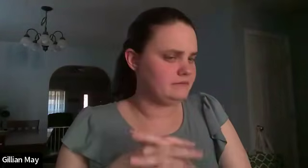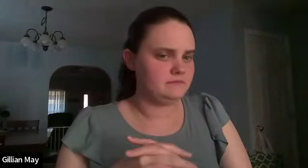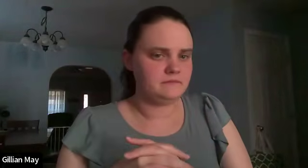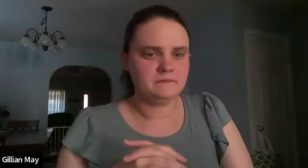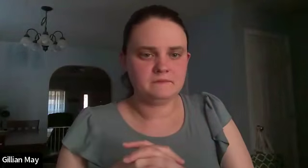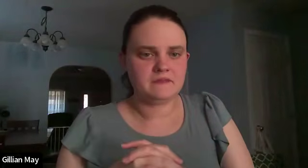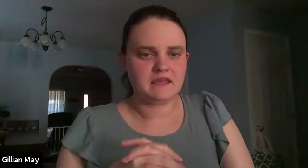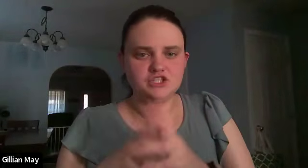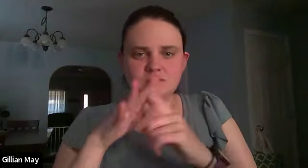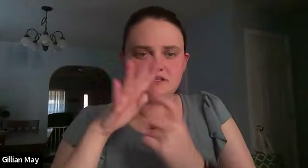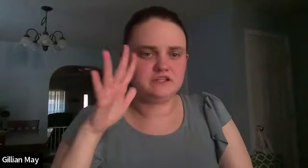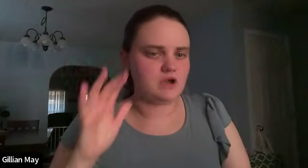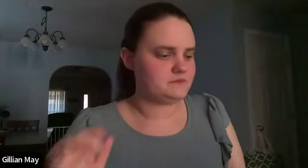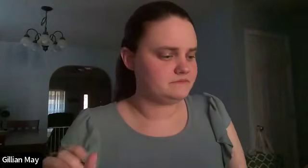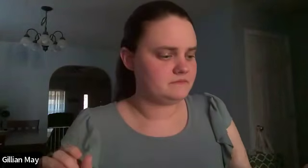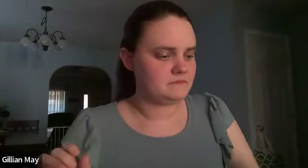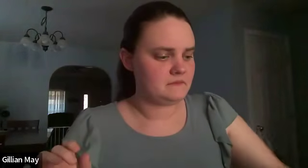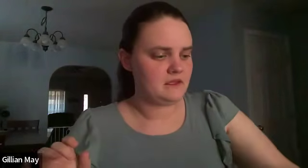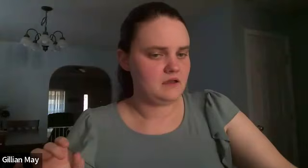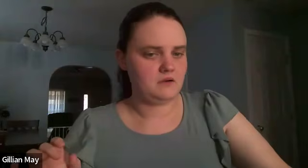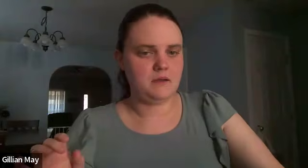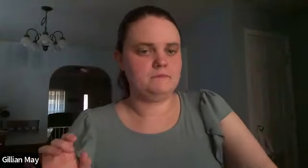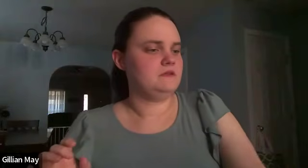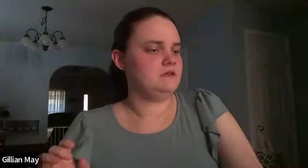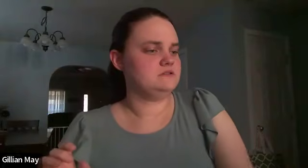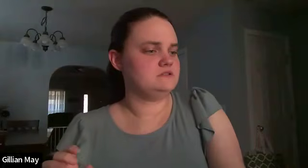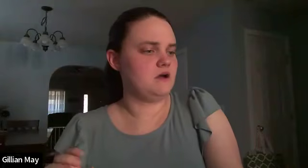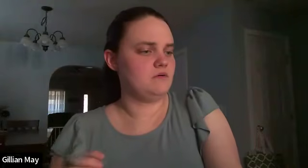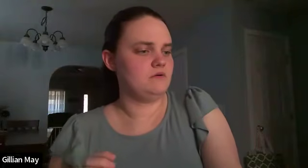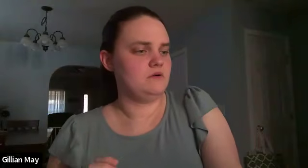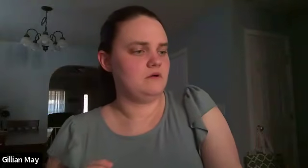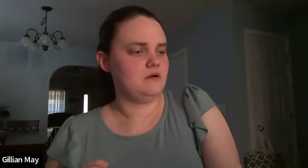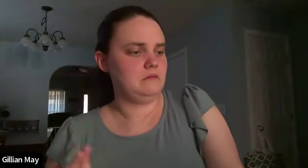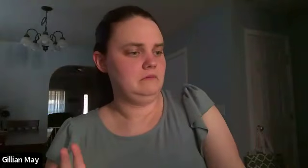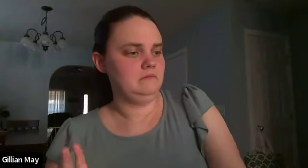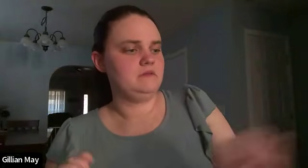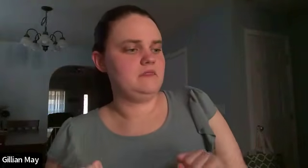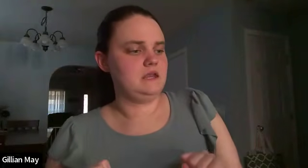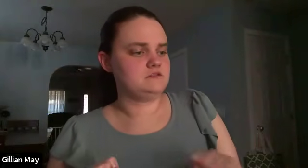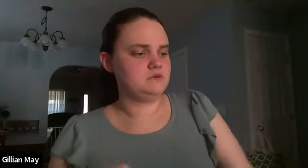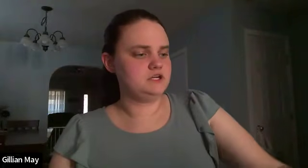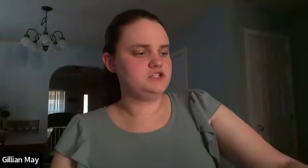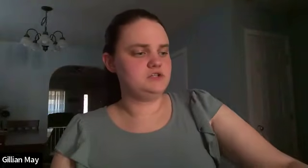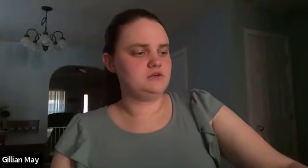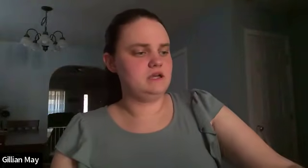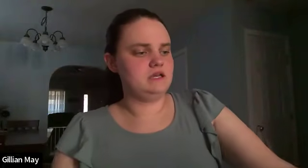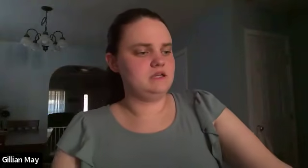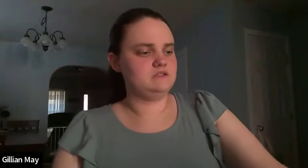away, just completely dropped. Okay. So the next one we're going to do is